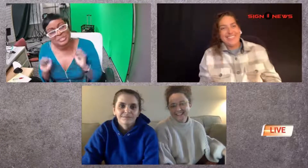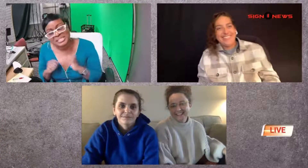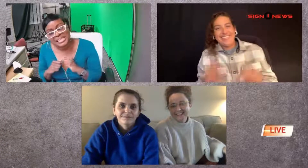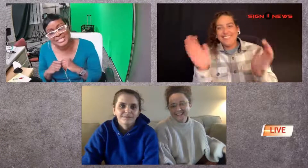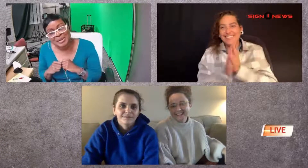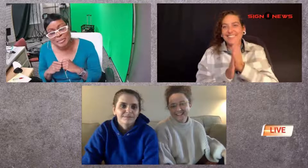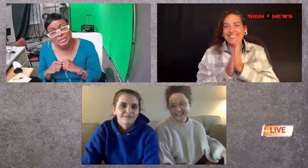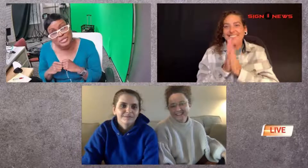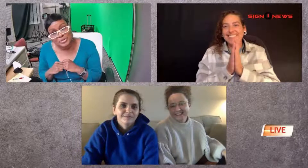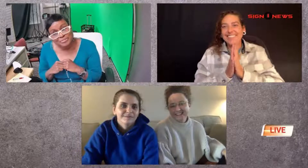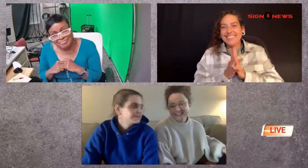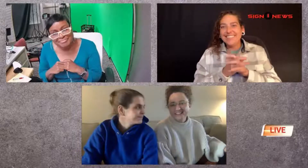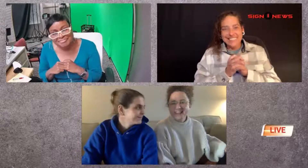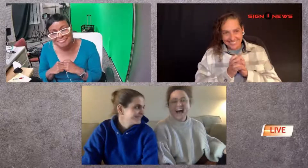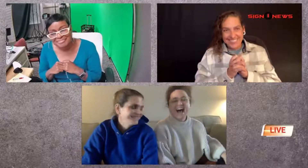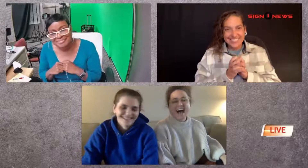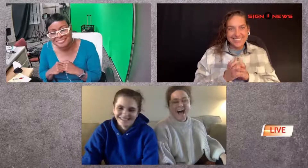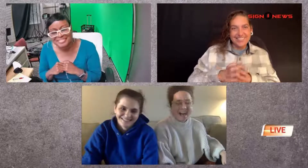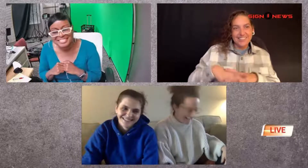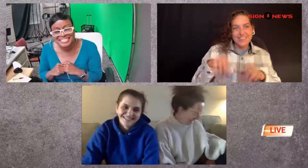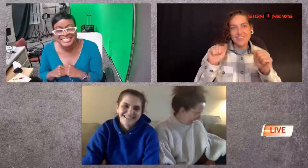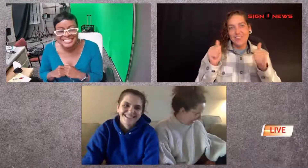So today it's all about you.